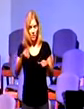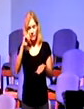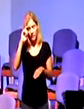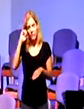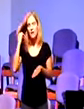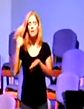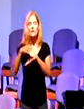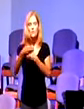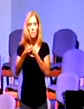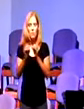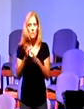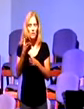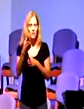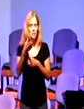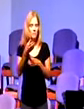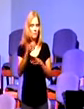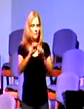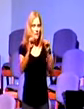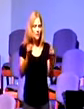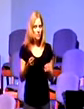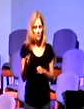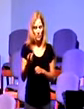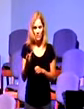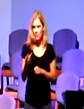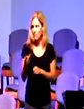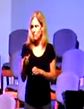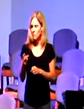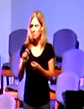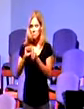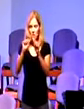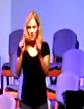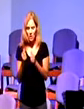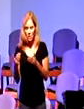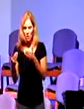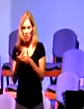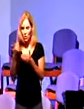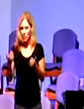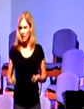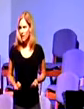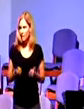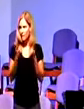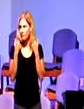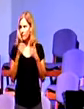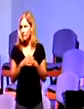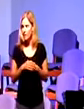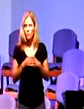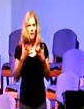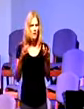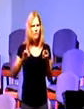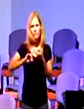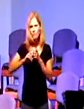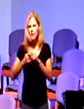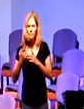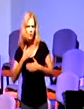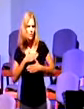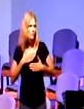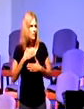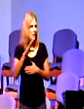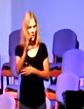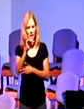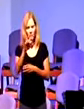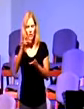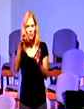an orphanage system. So Tanya and I just started to adjust to our new life, and we made a bunch of friends and joined several